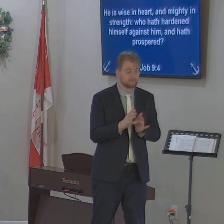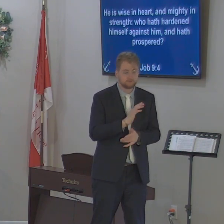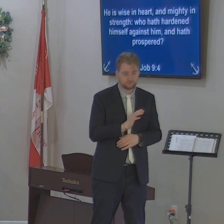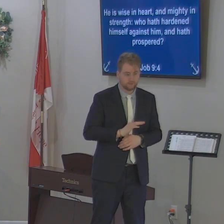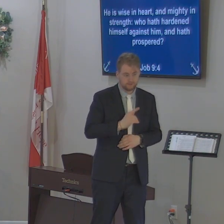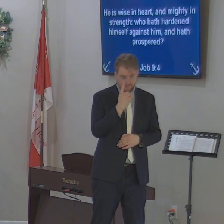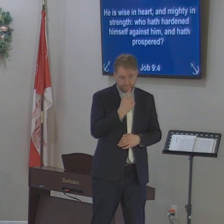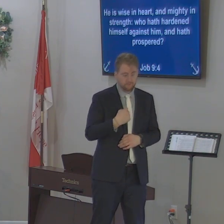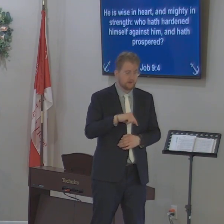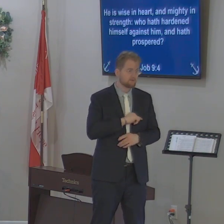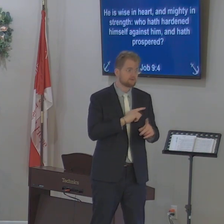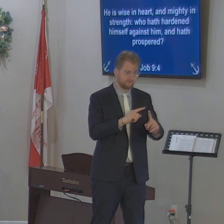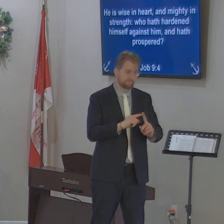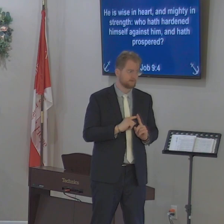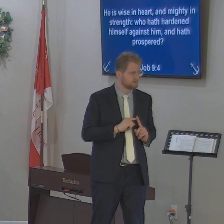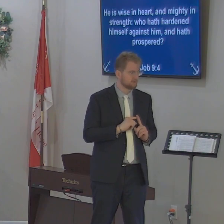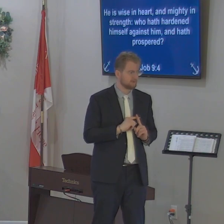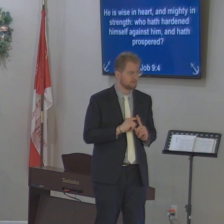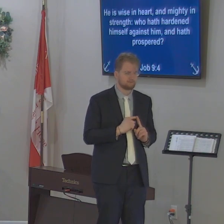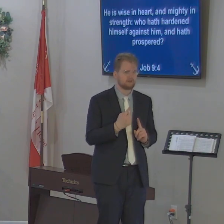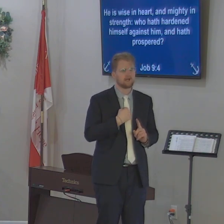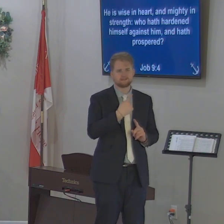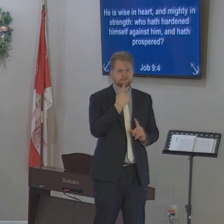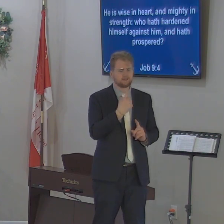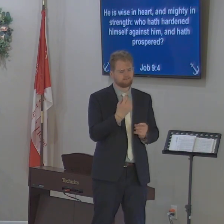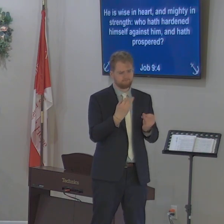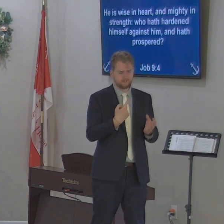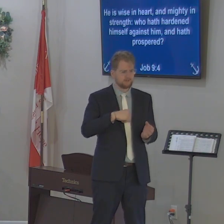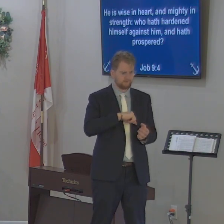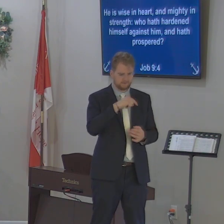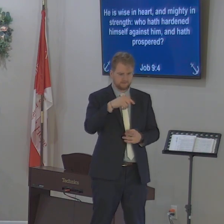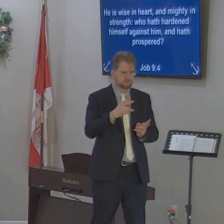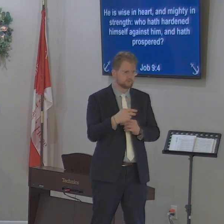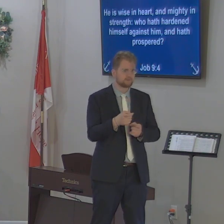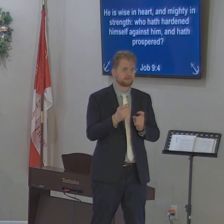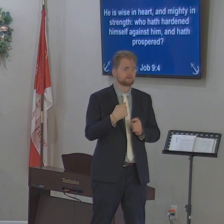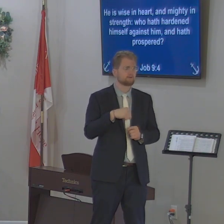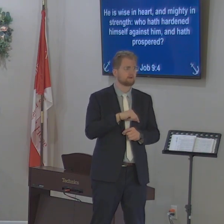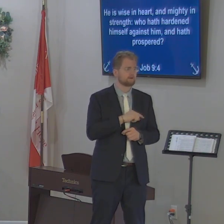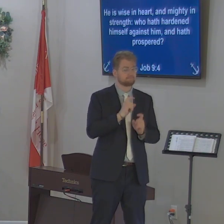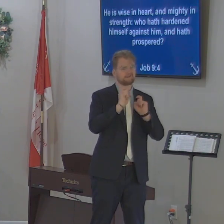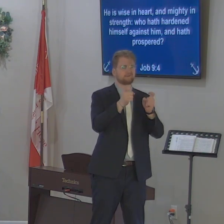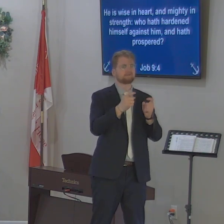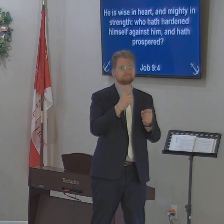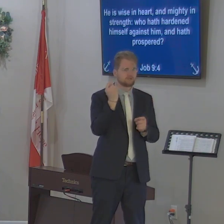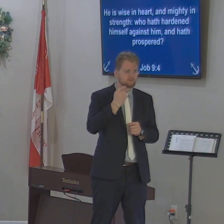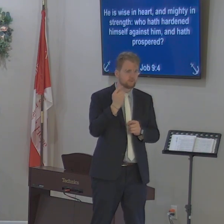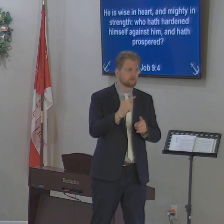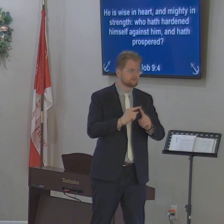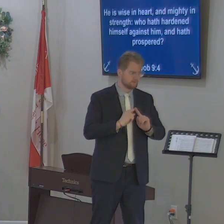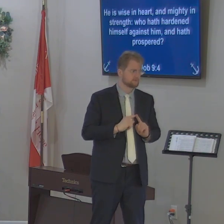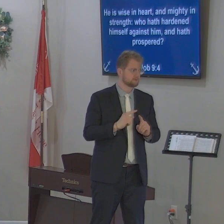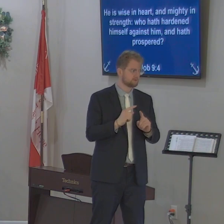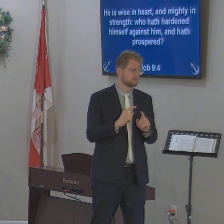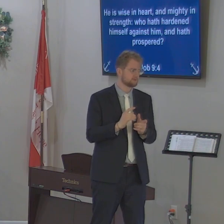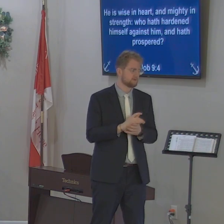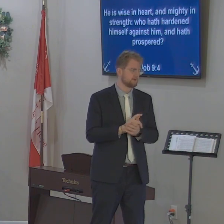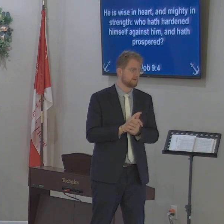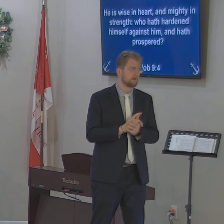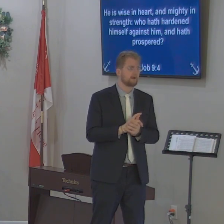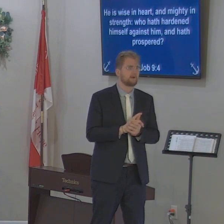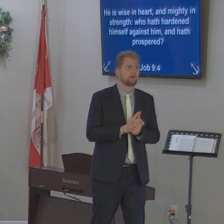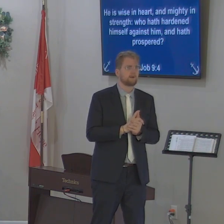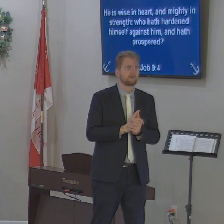salvation. And I'd say many of us in this room have given a testimony of salvation and we're saved. And then we would